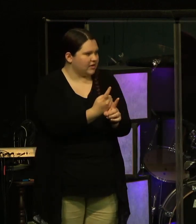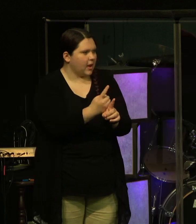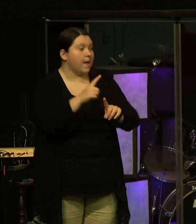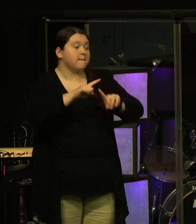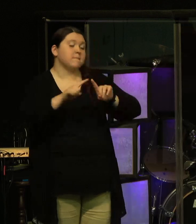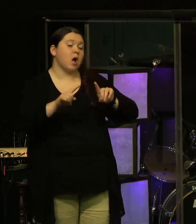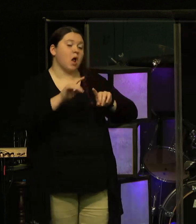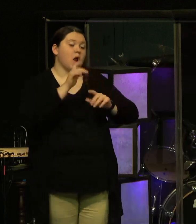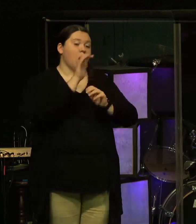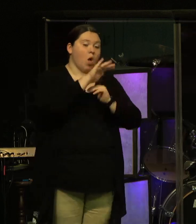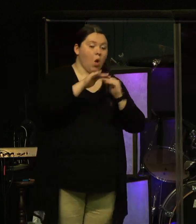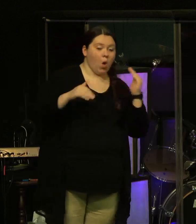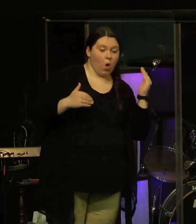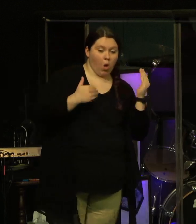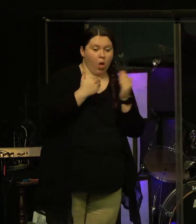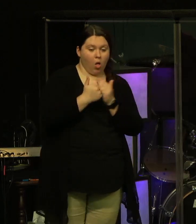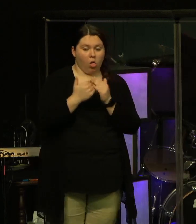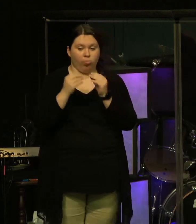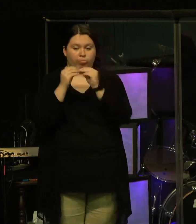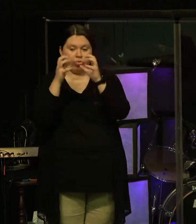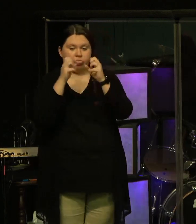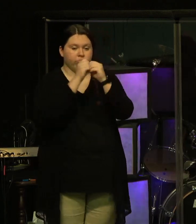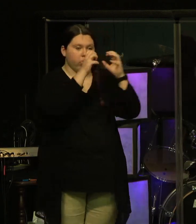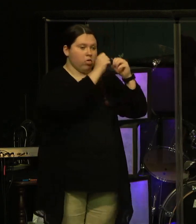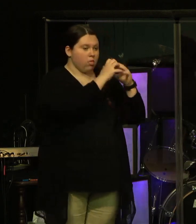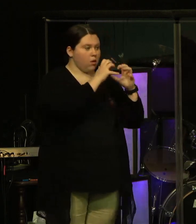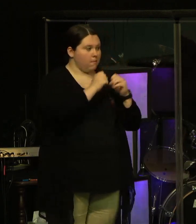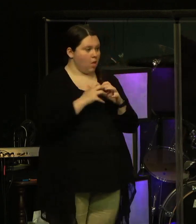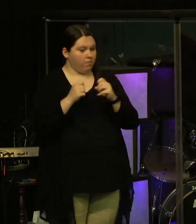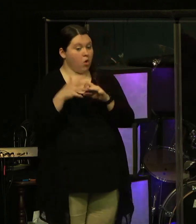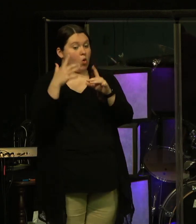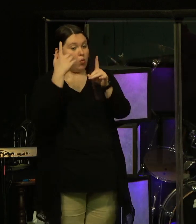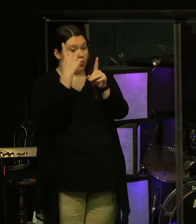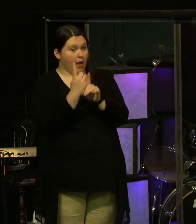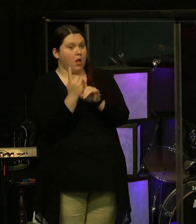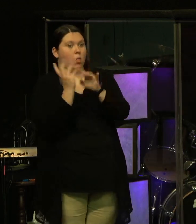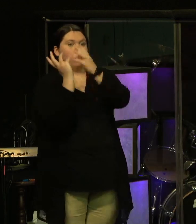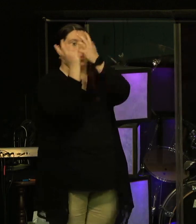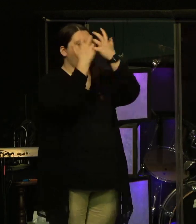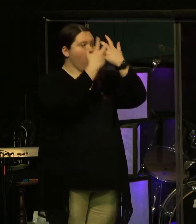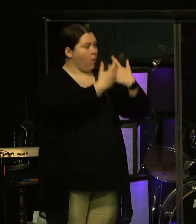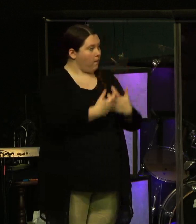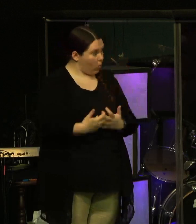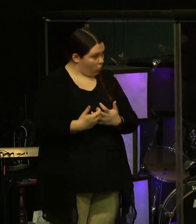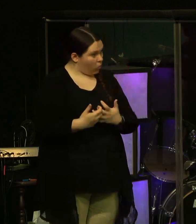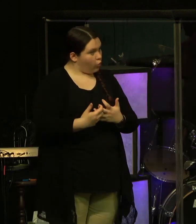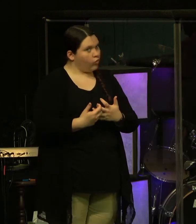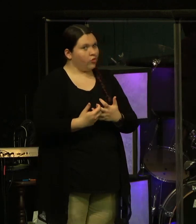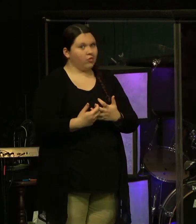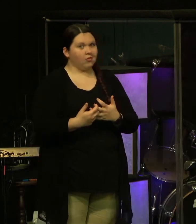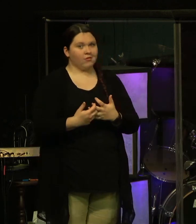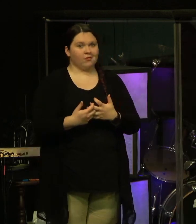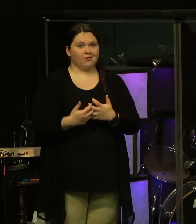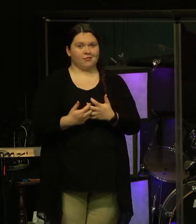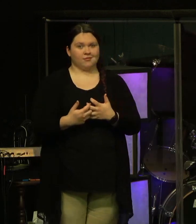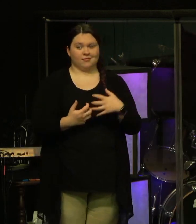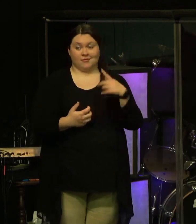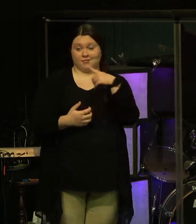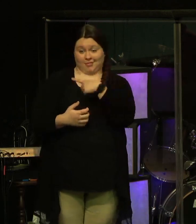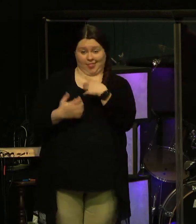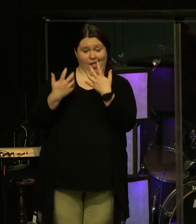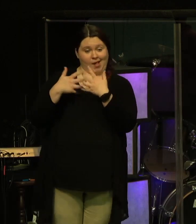them firing and they're in the right sequence and everything's going smoothly, you get something like that. How would you like to have that